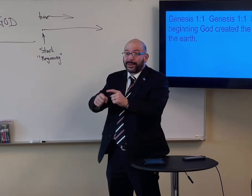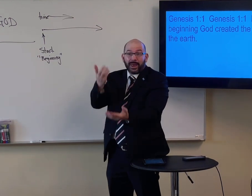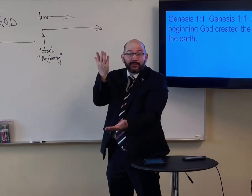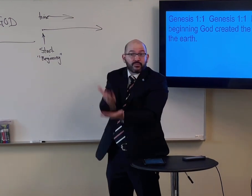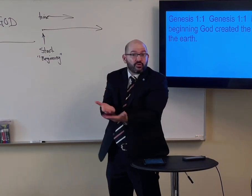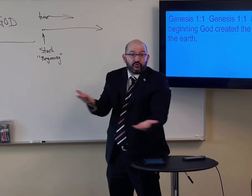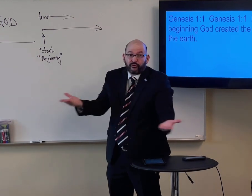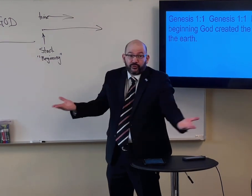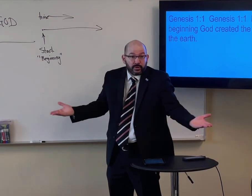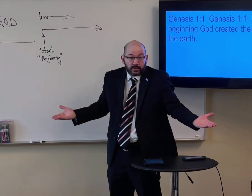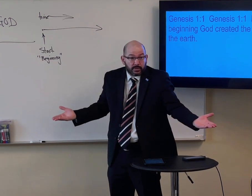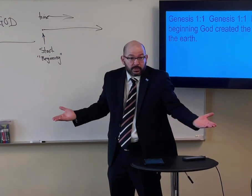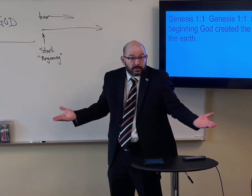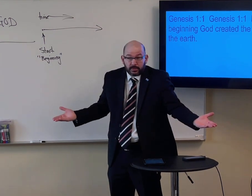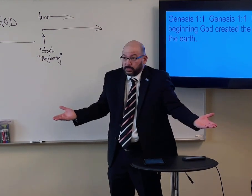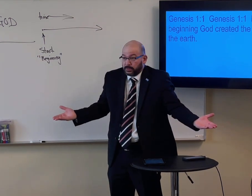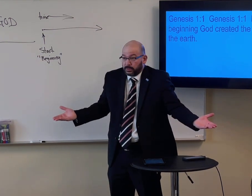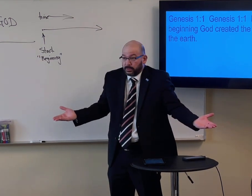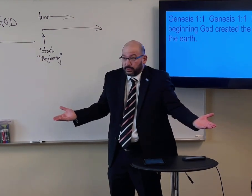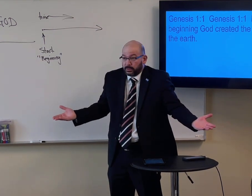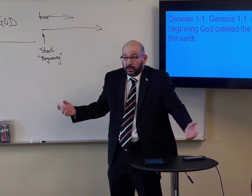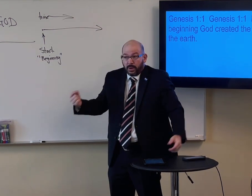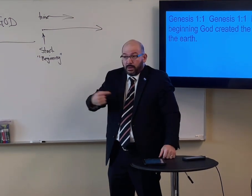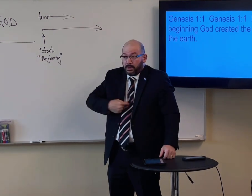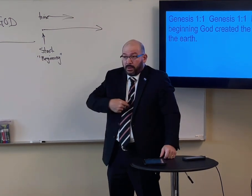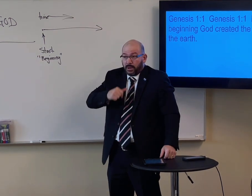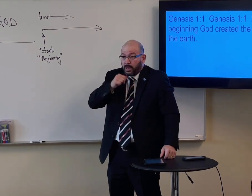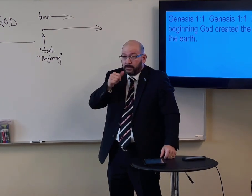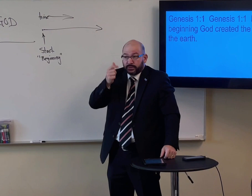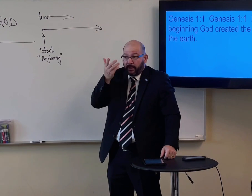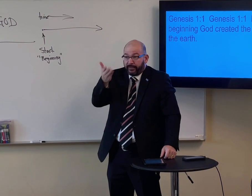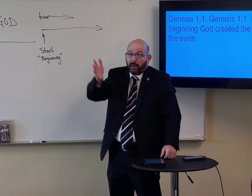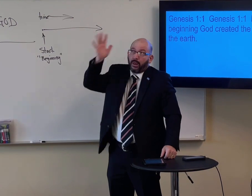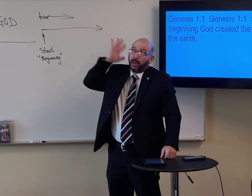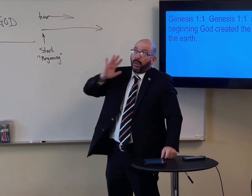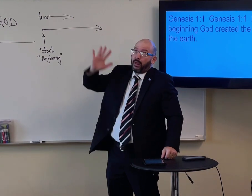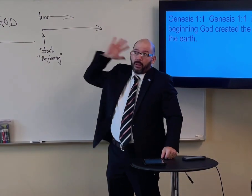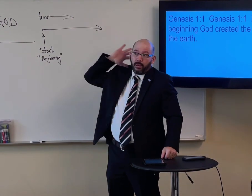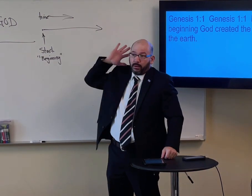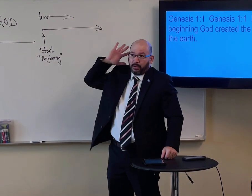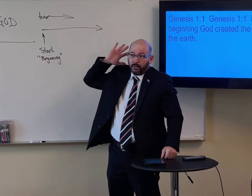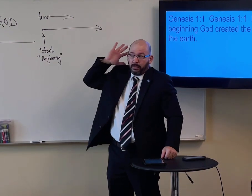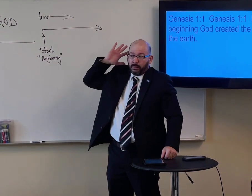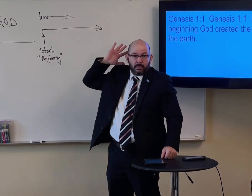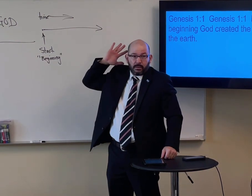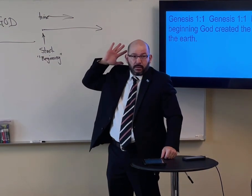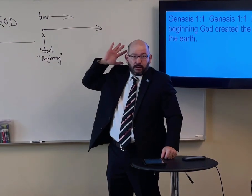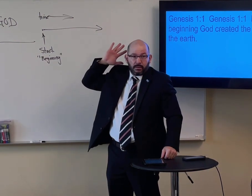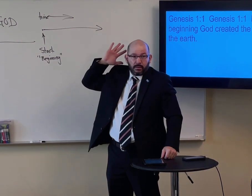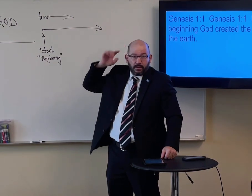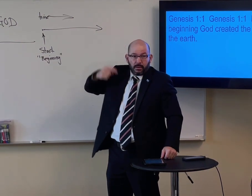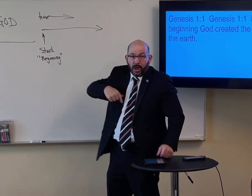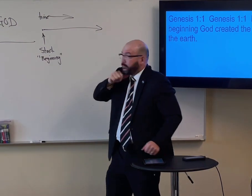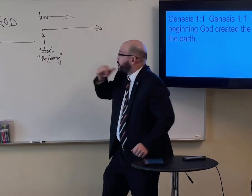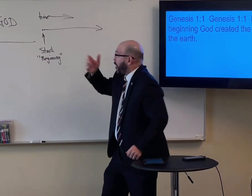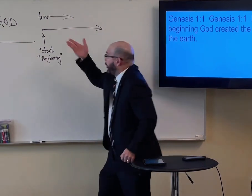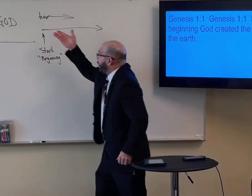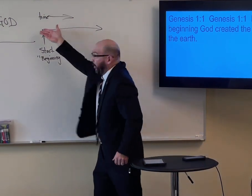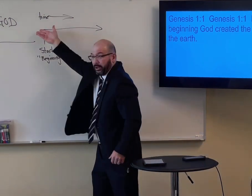You can't prove it. One, one, person says, no. Yeah, we weren't, we weren't alive back there. I can't,